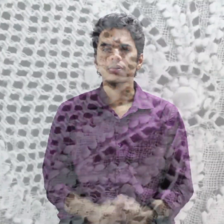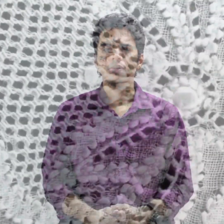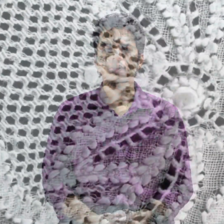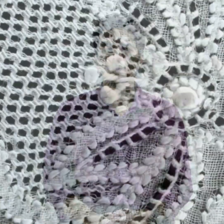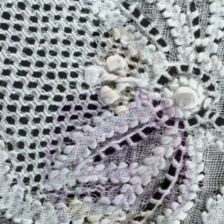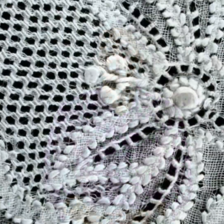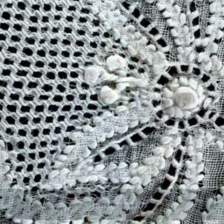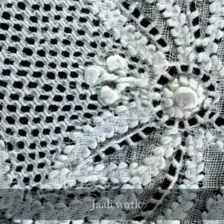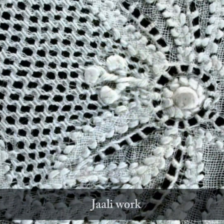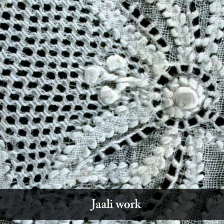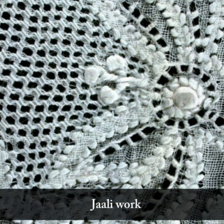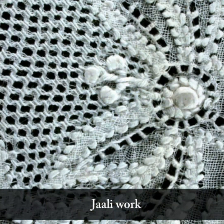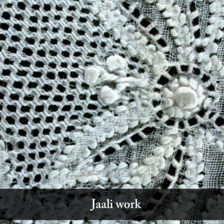stitches.